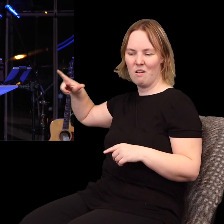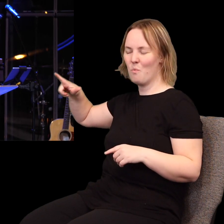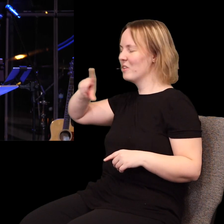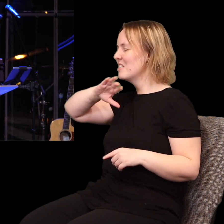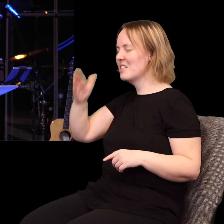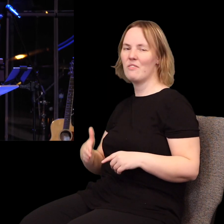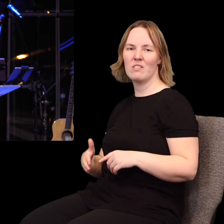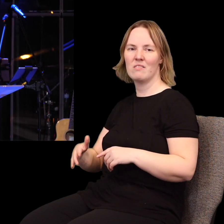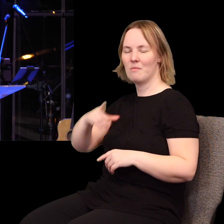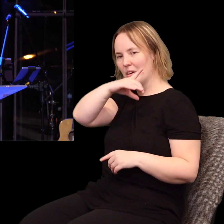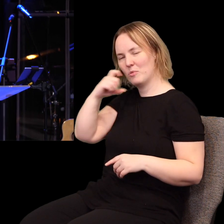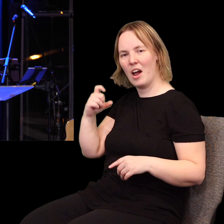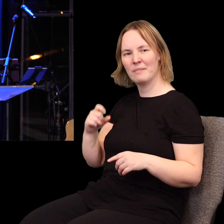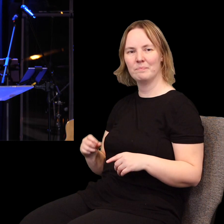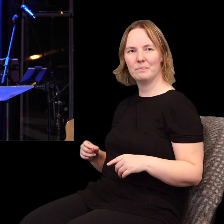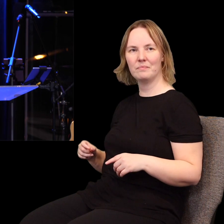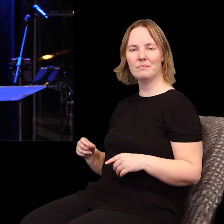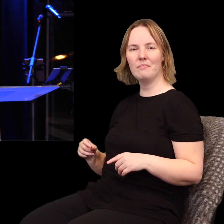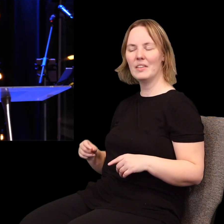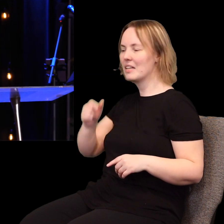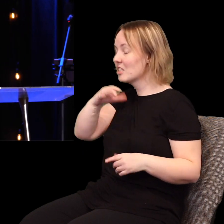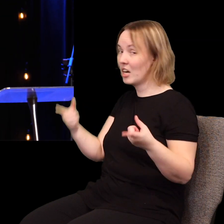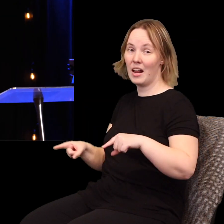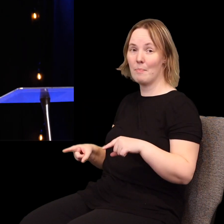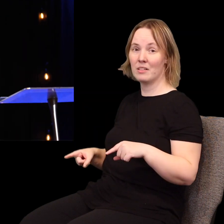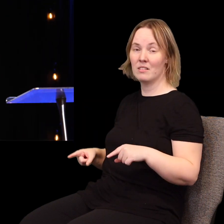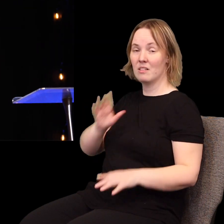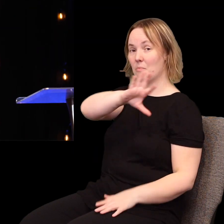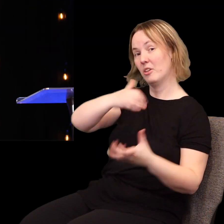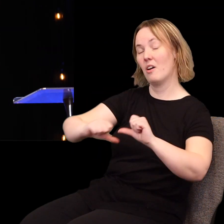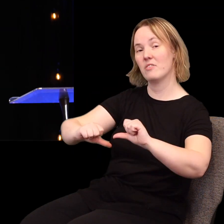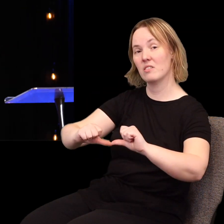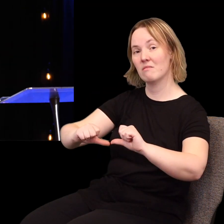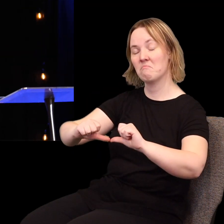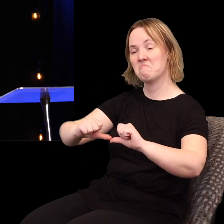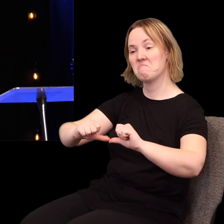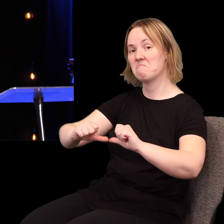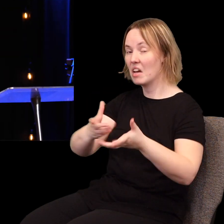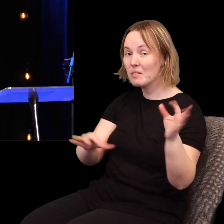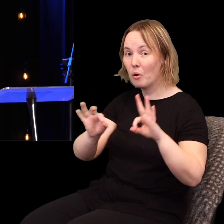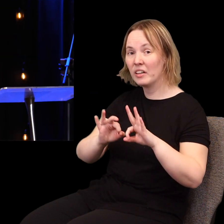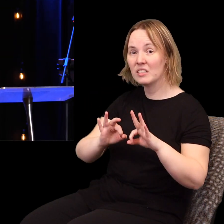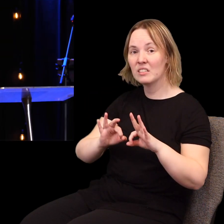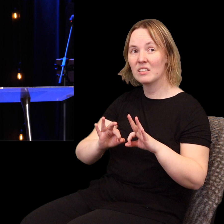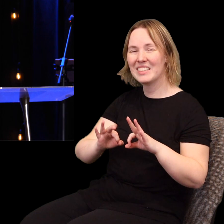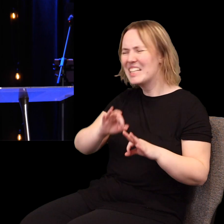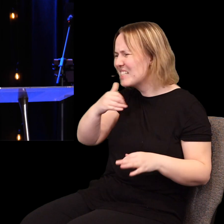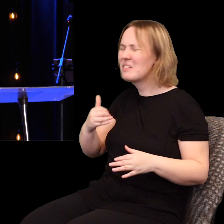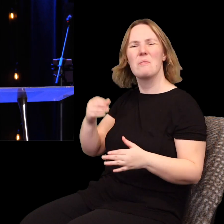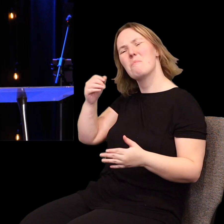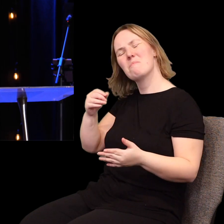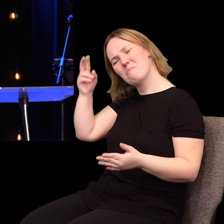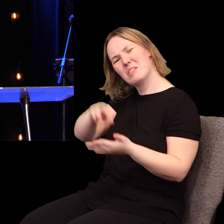provision will never run dry. But here's the key. It's not going to happen by your effort. That's the key.